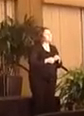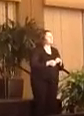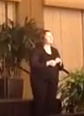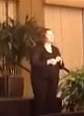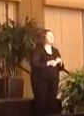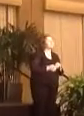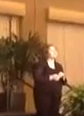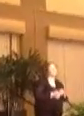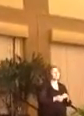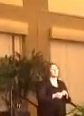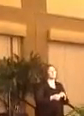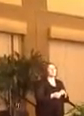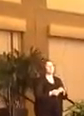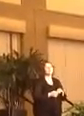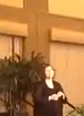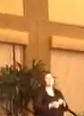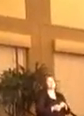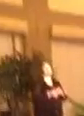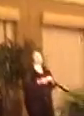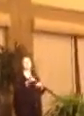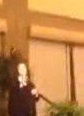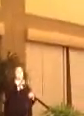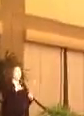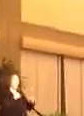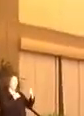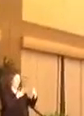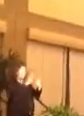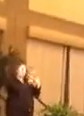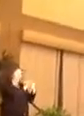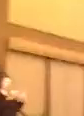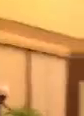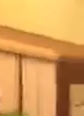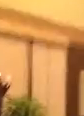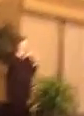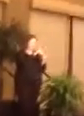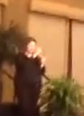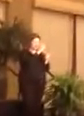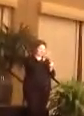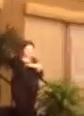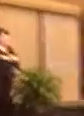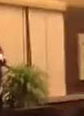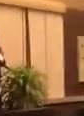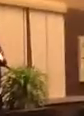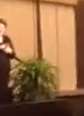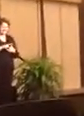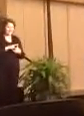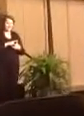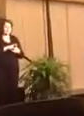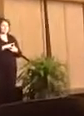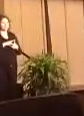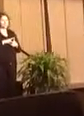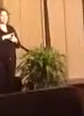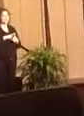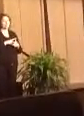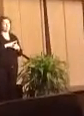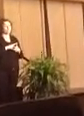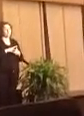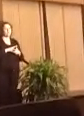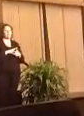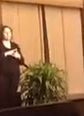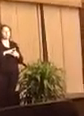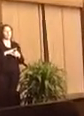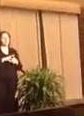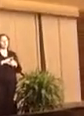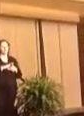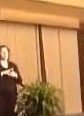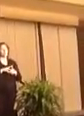Hi, I had a three-part question. Oh, okay. Really short. Okay. Do you go by, to people